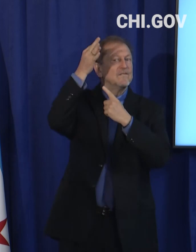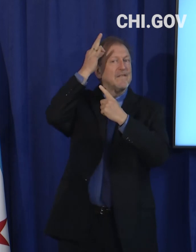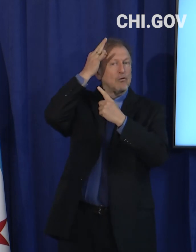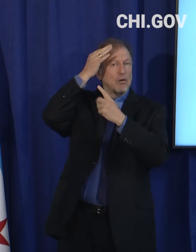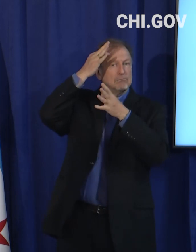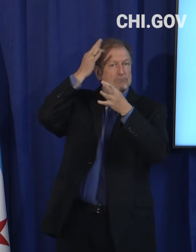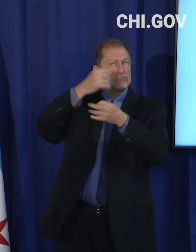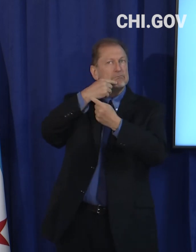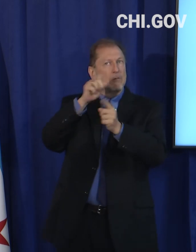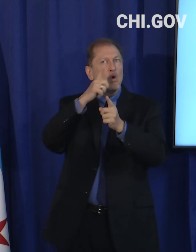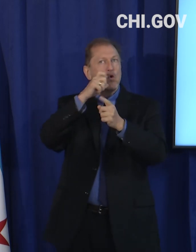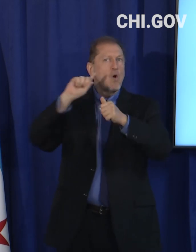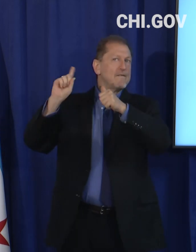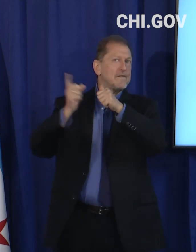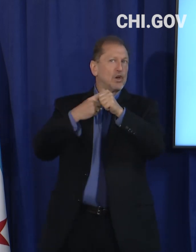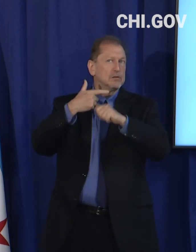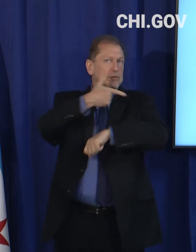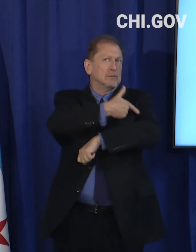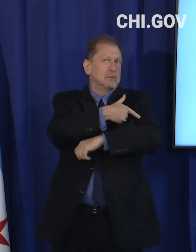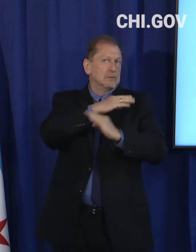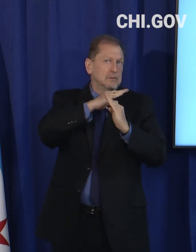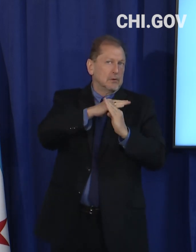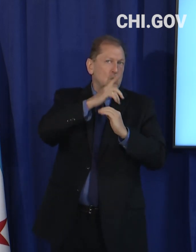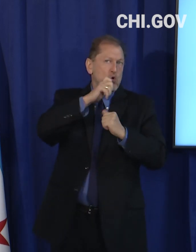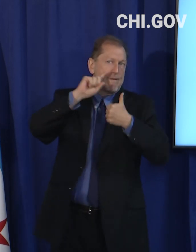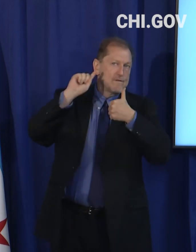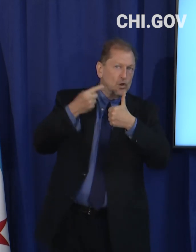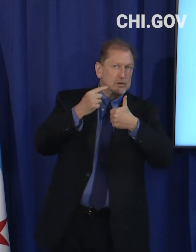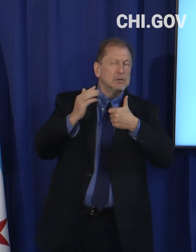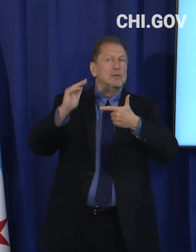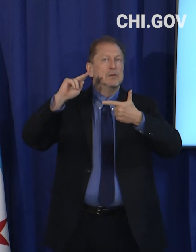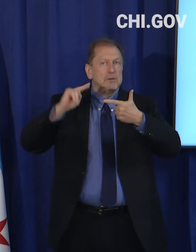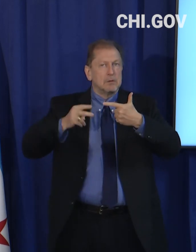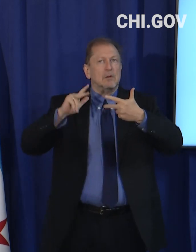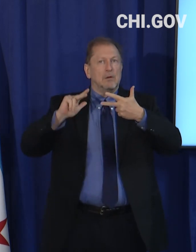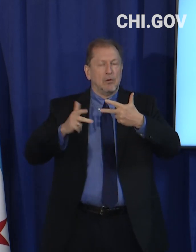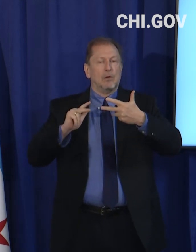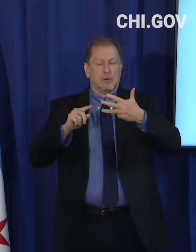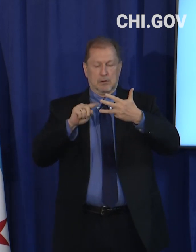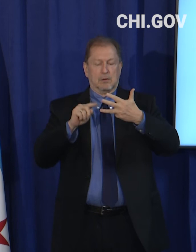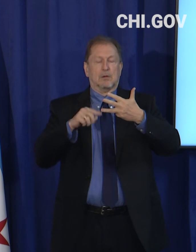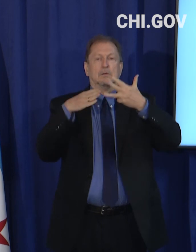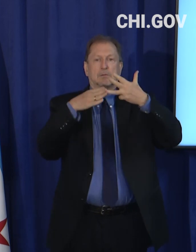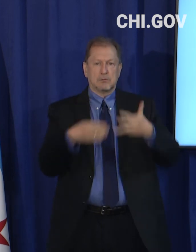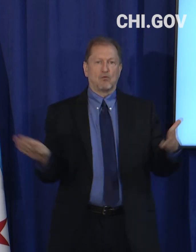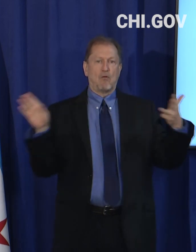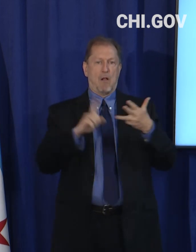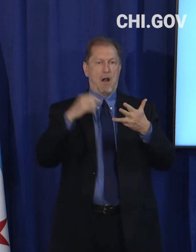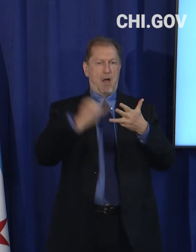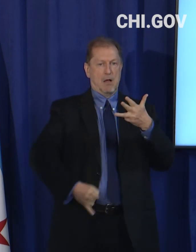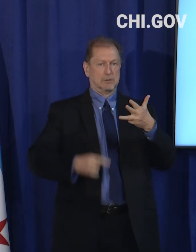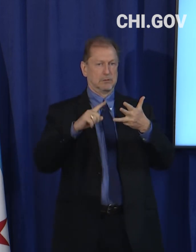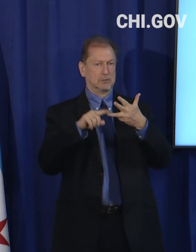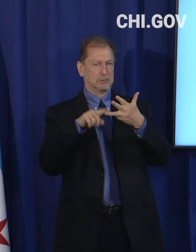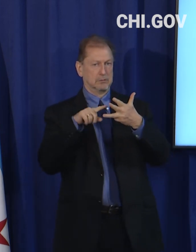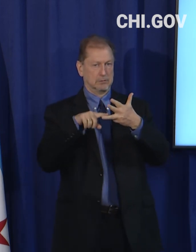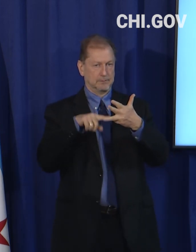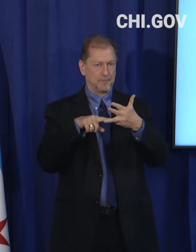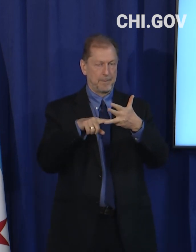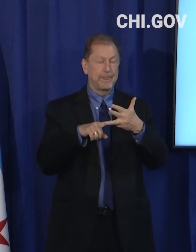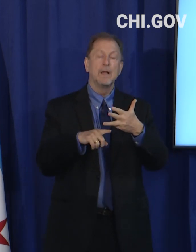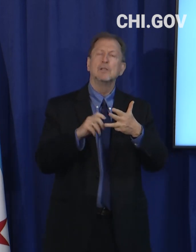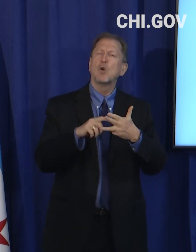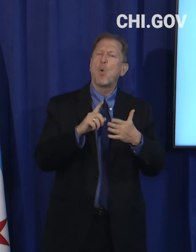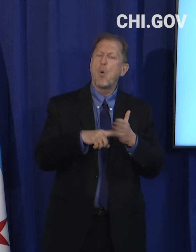rules. Nonetheless, I want to take this opportunity to provide some details on our plans for distribution when a vaccine does